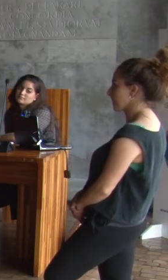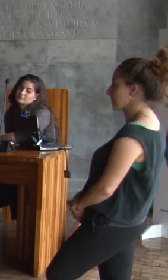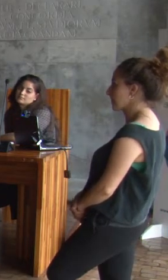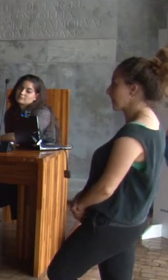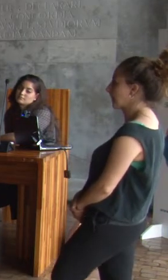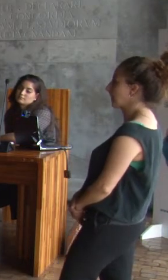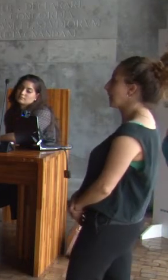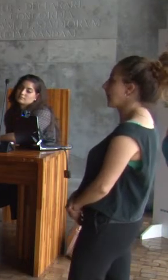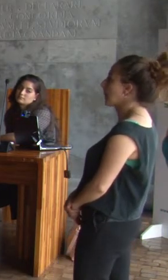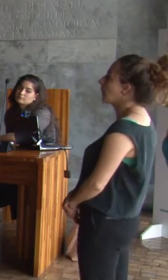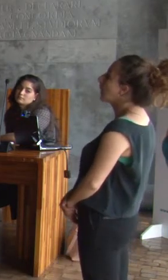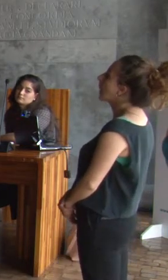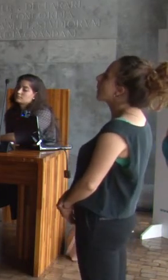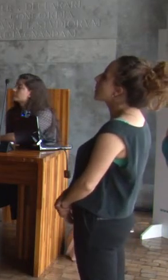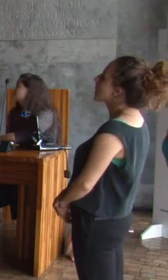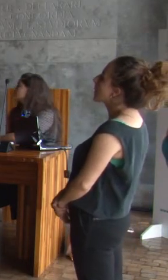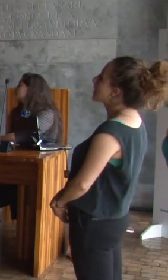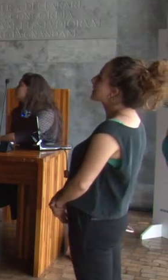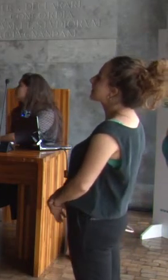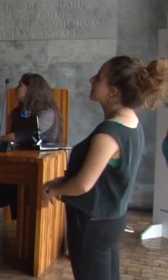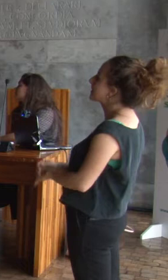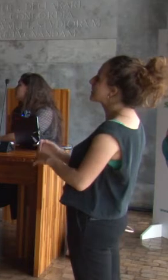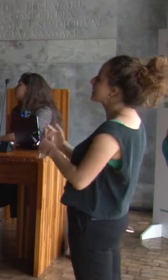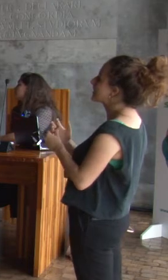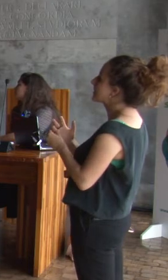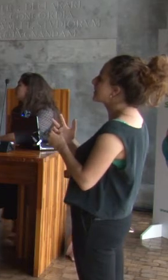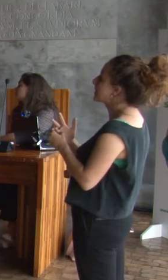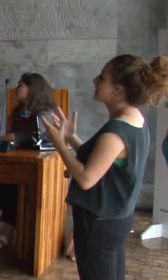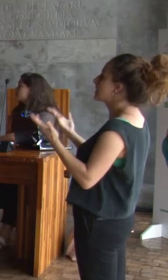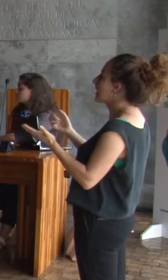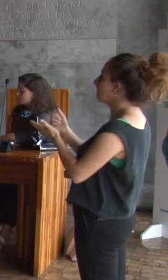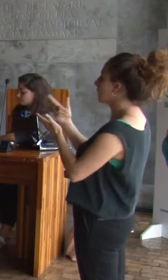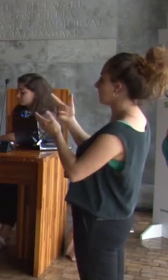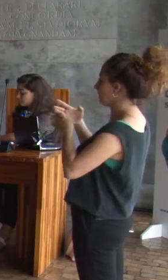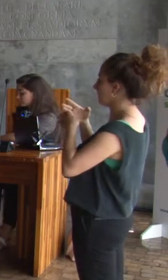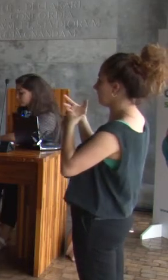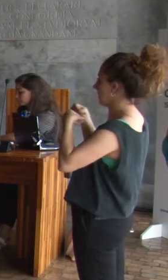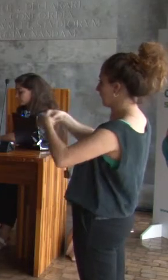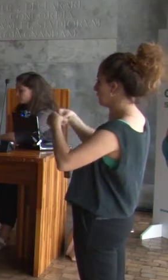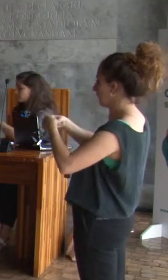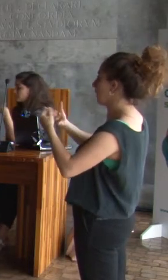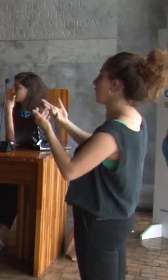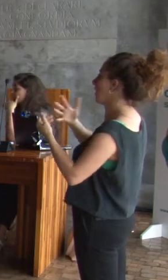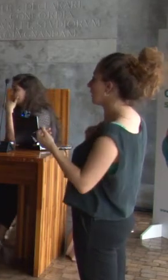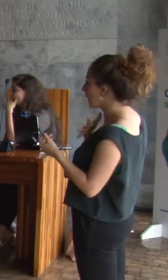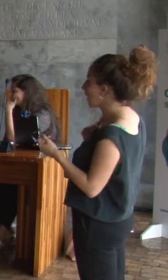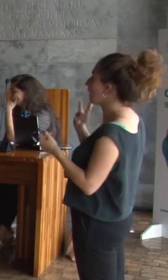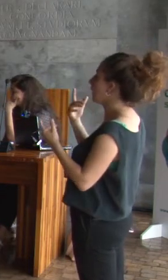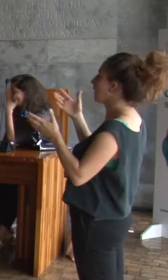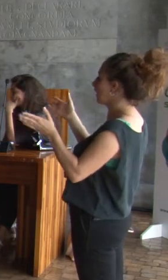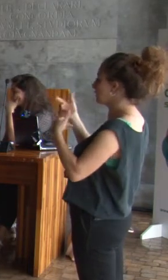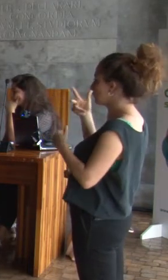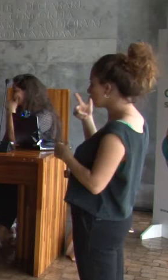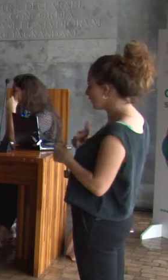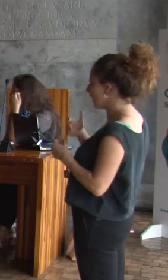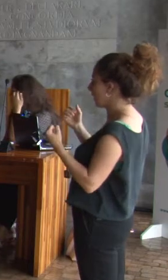For everyone to participate, regardless of their age, social class, condition,